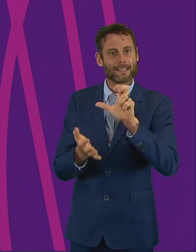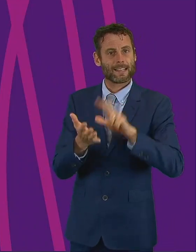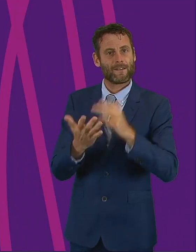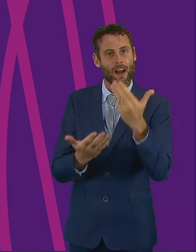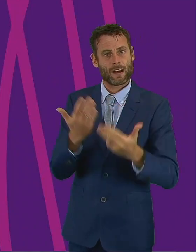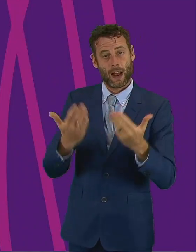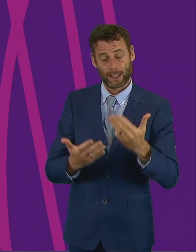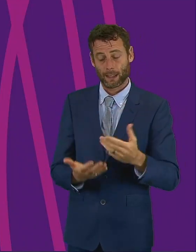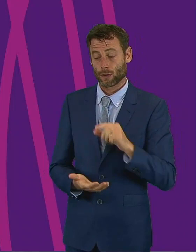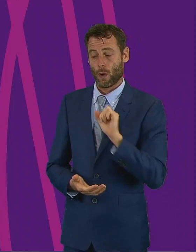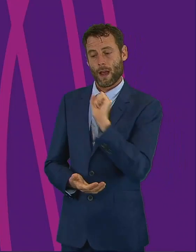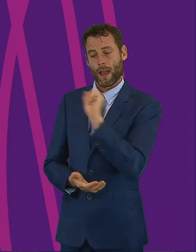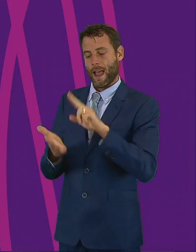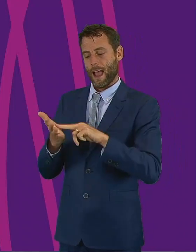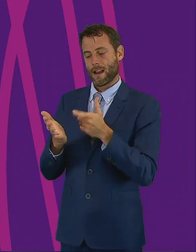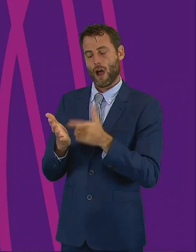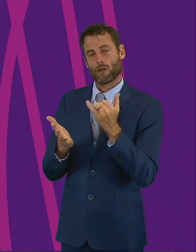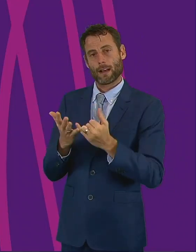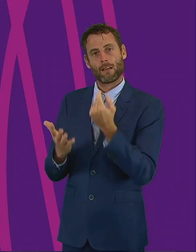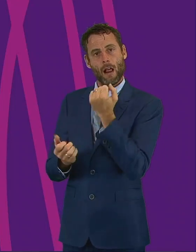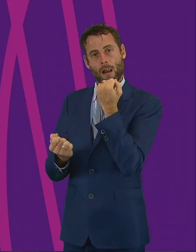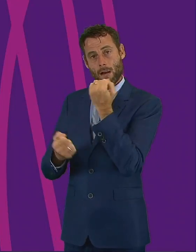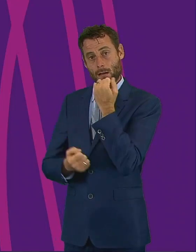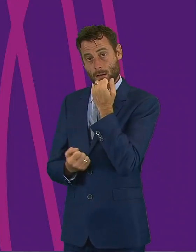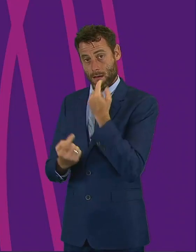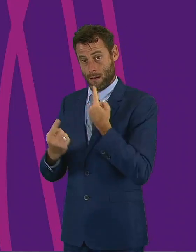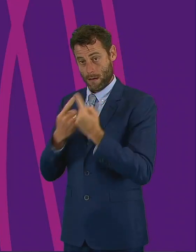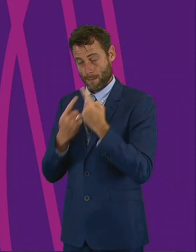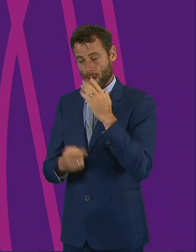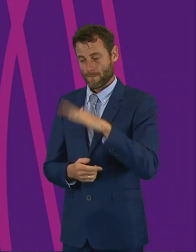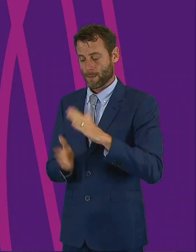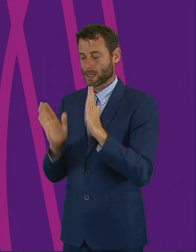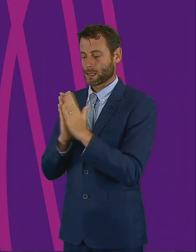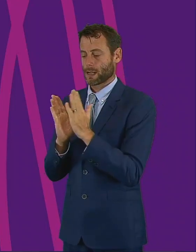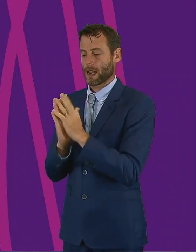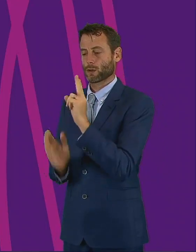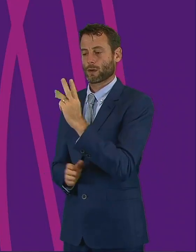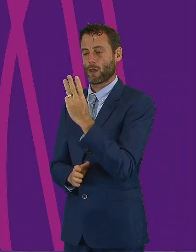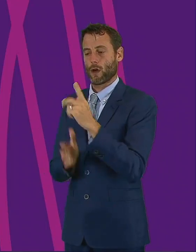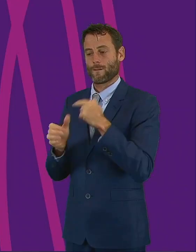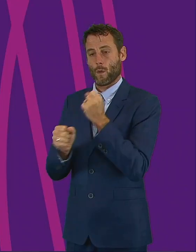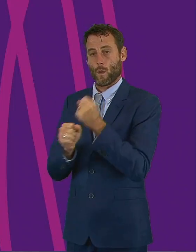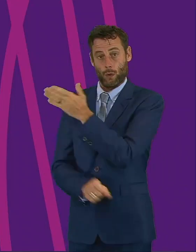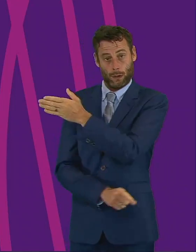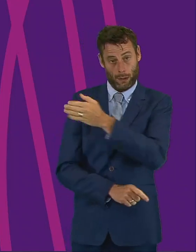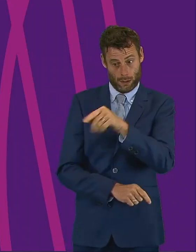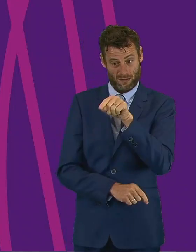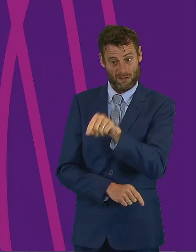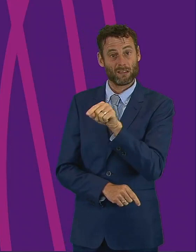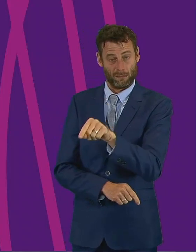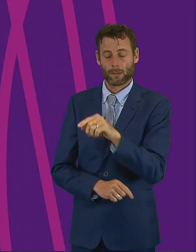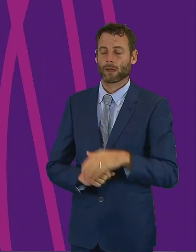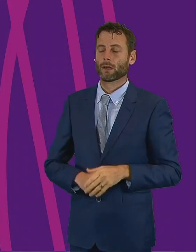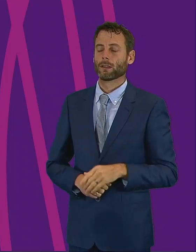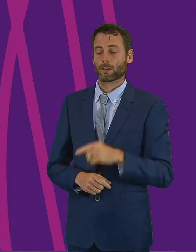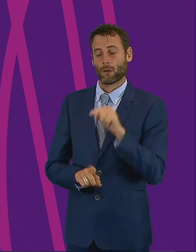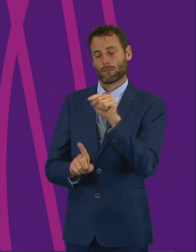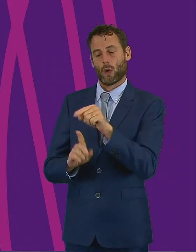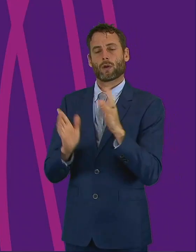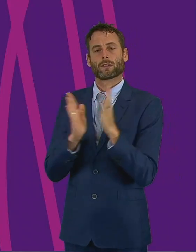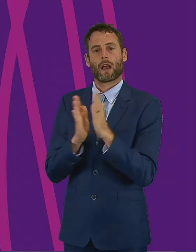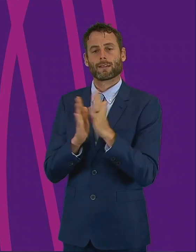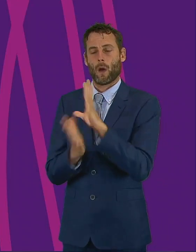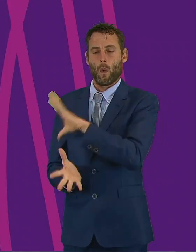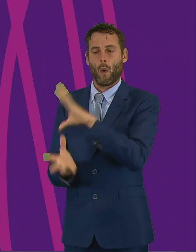latest NRS update covers the period to Sunday 23rd August, and it shows that by Sunday the total number of registered